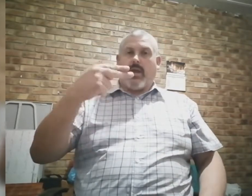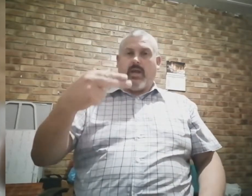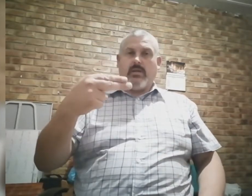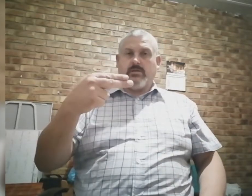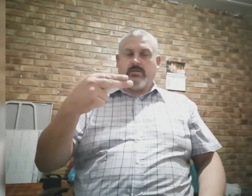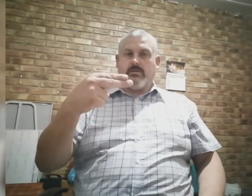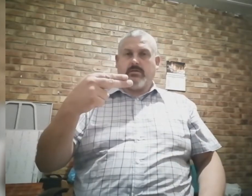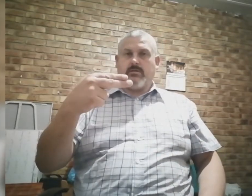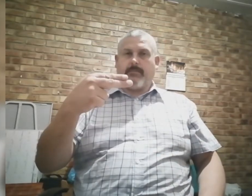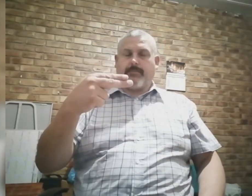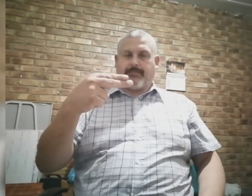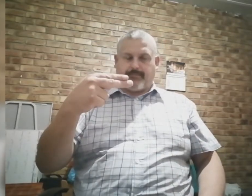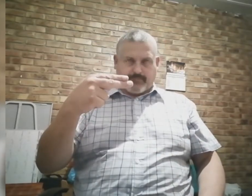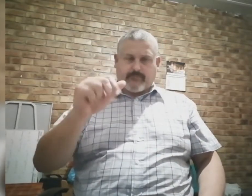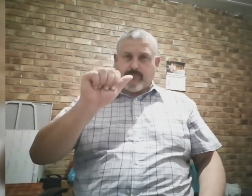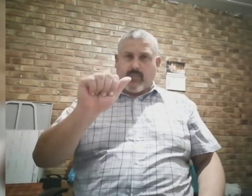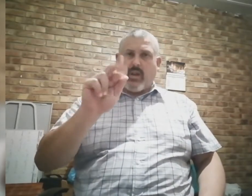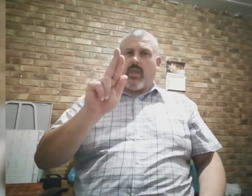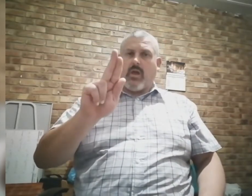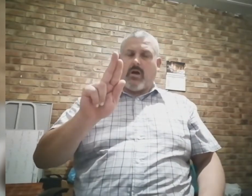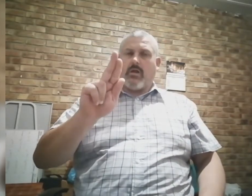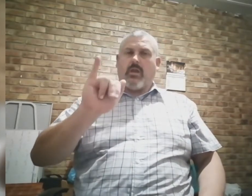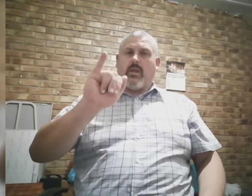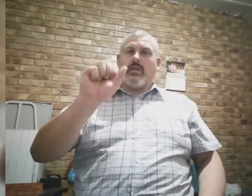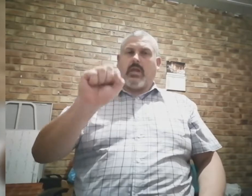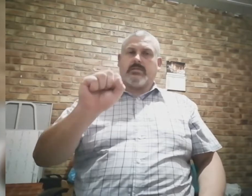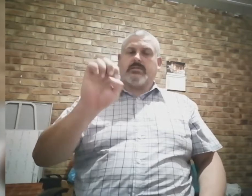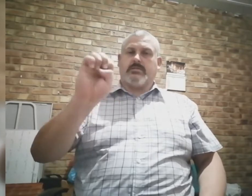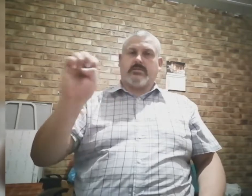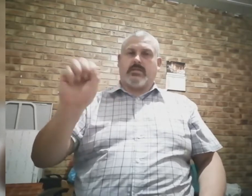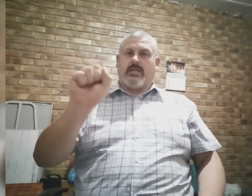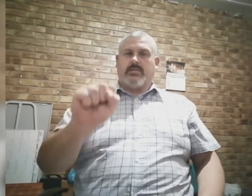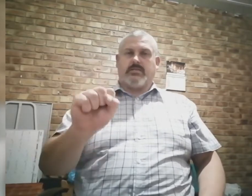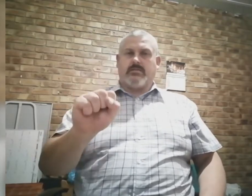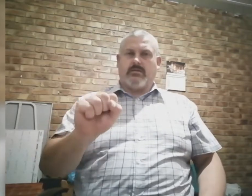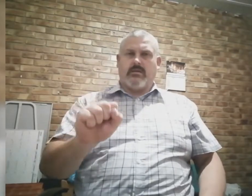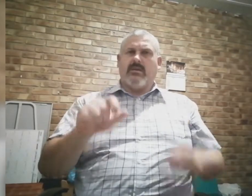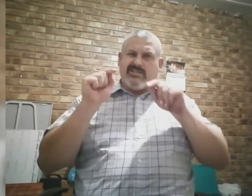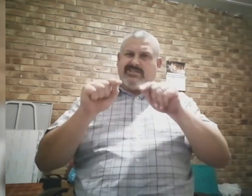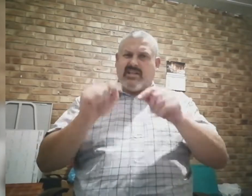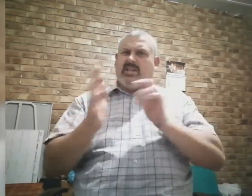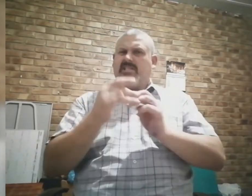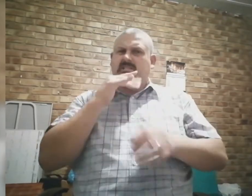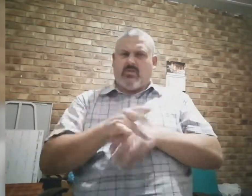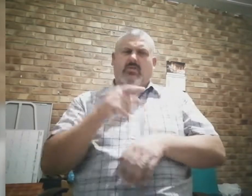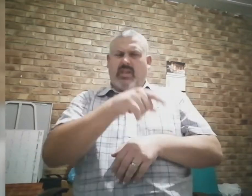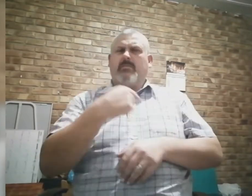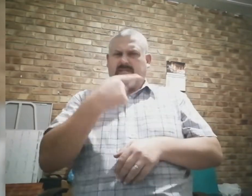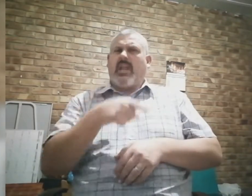Pisces. Jesus taught them and said,